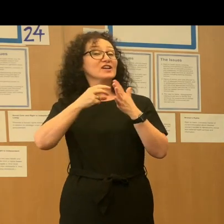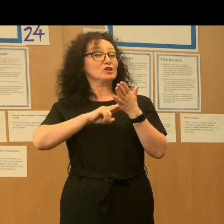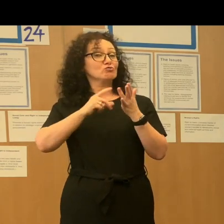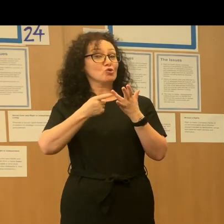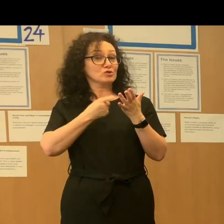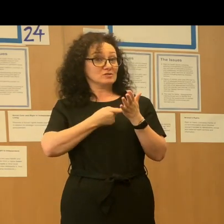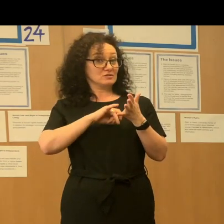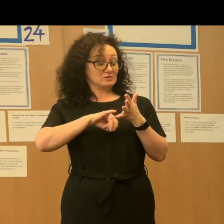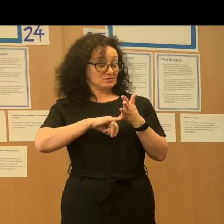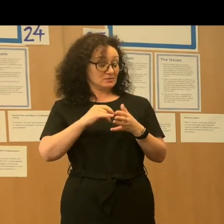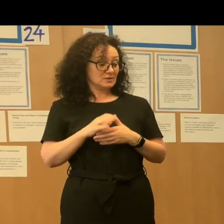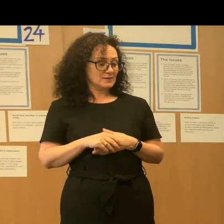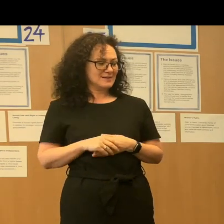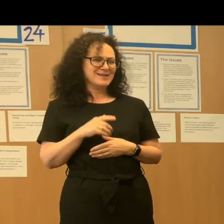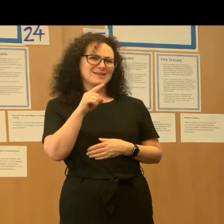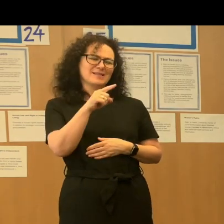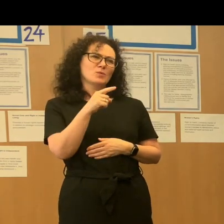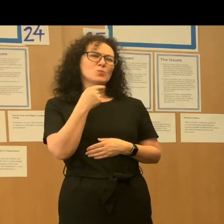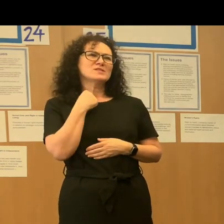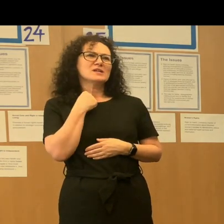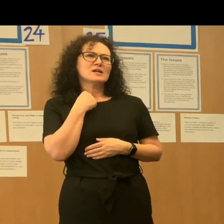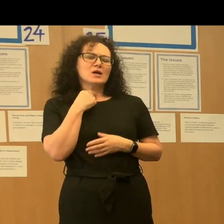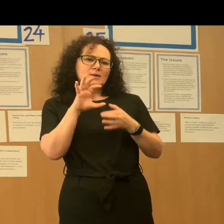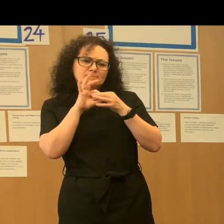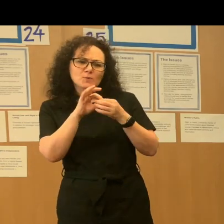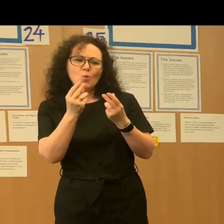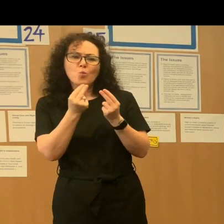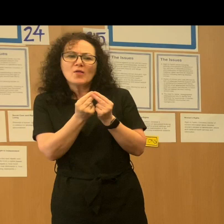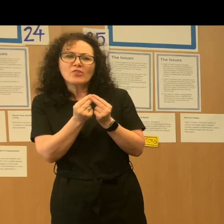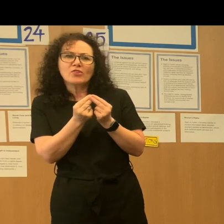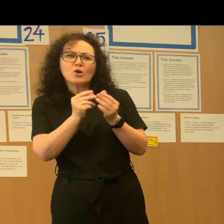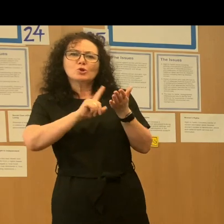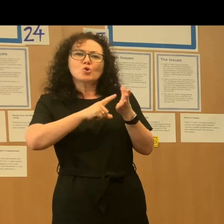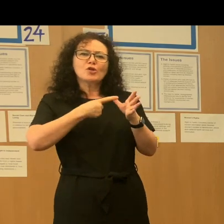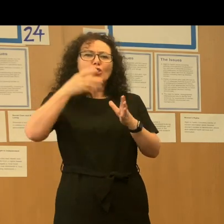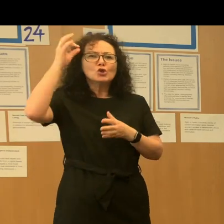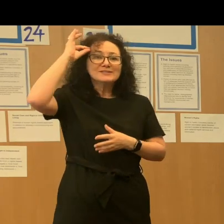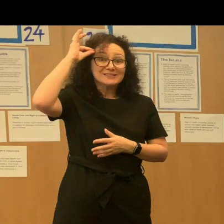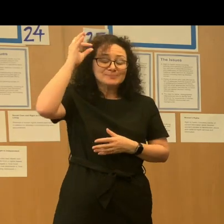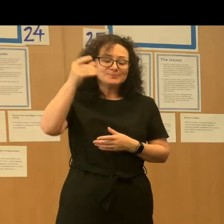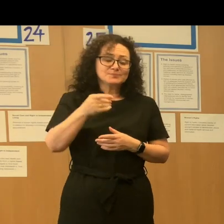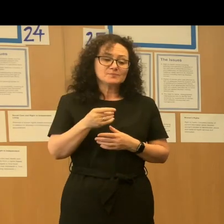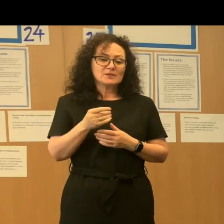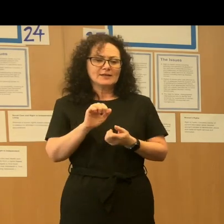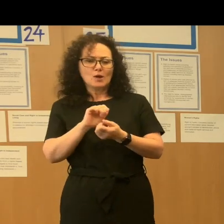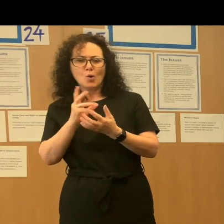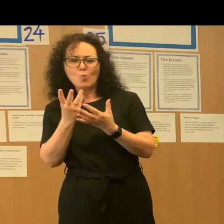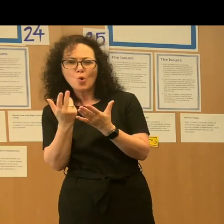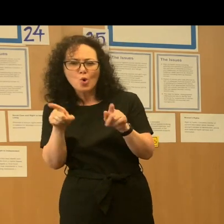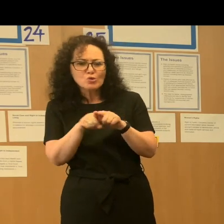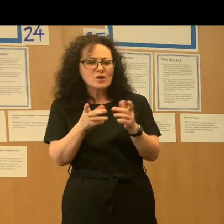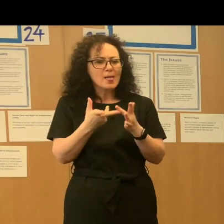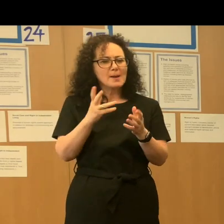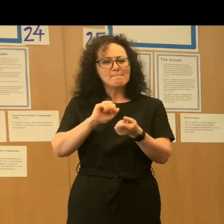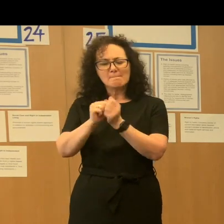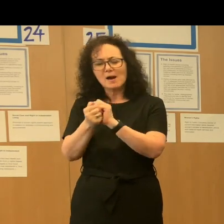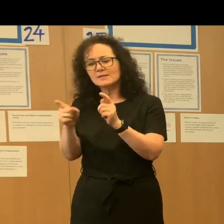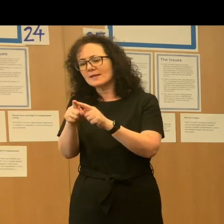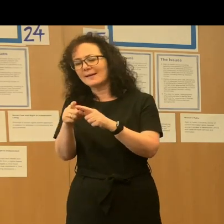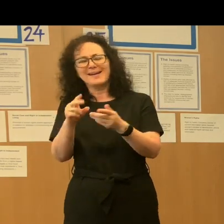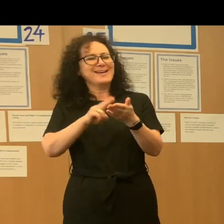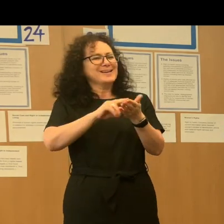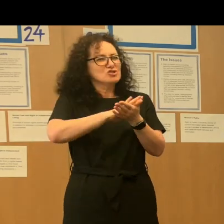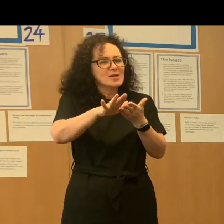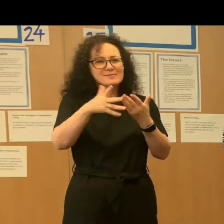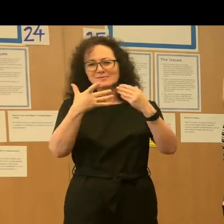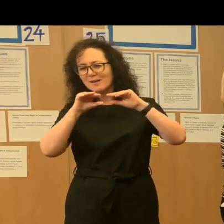1 was really to sort of work with a local authority and a range of local partners, so police, NHS, education and so